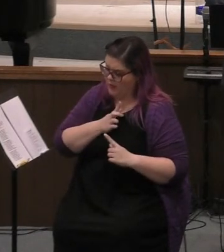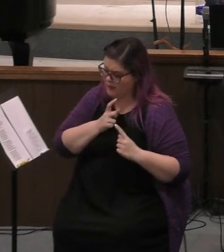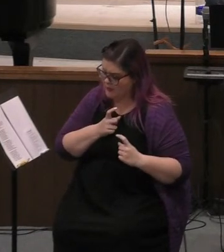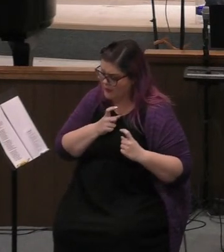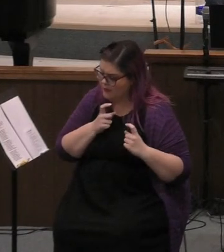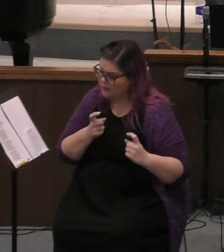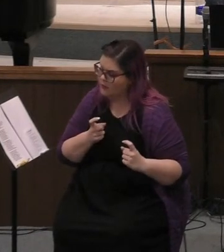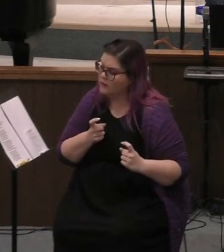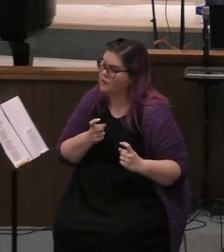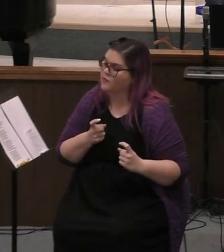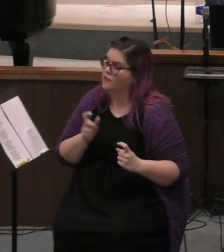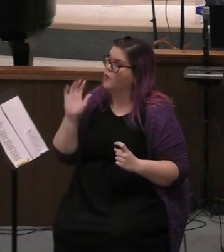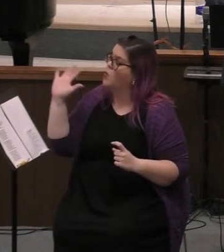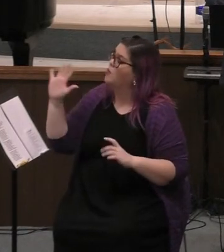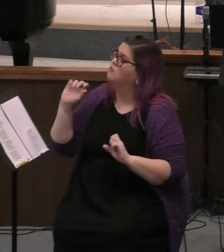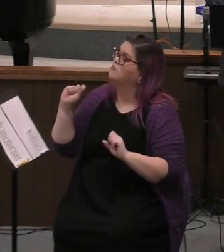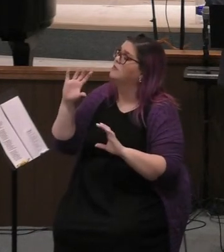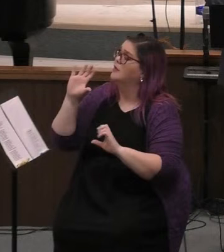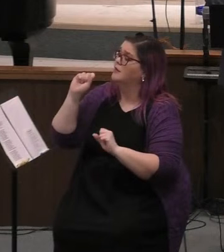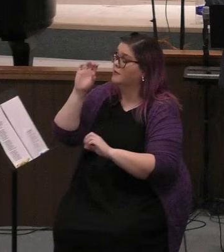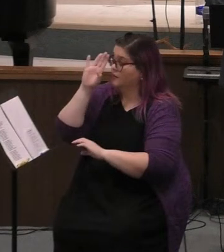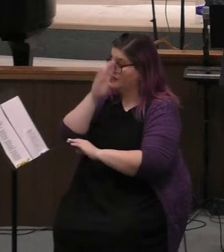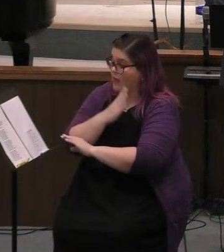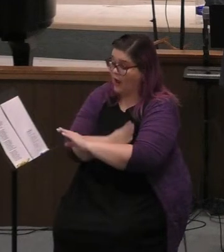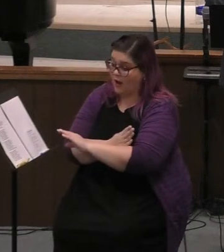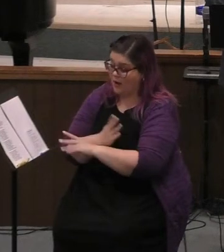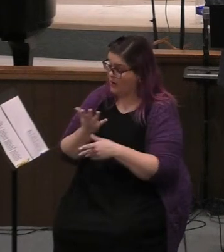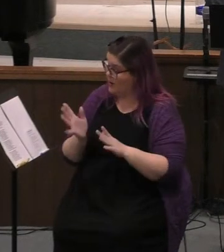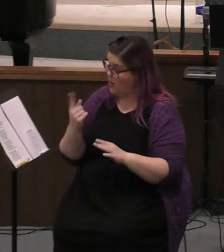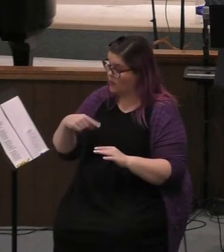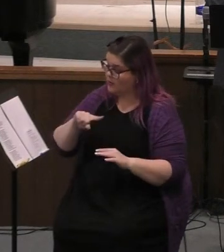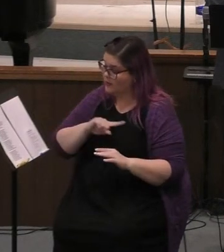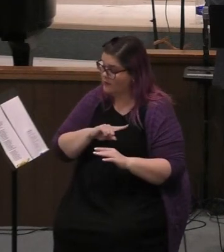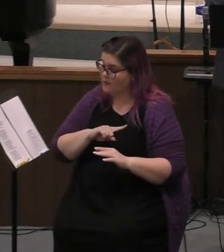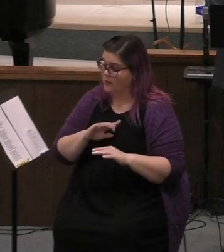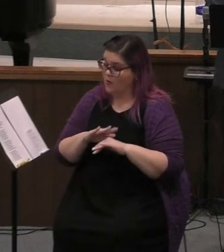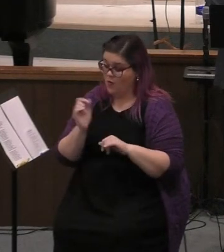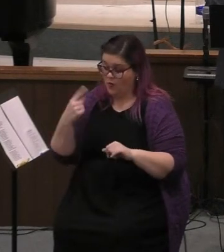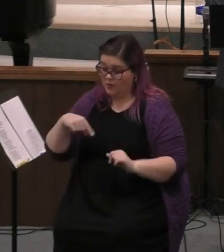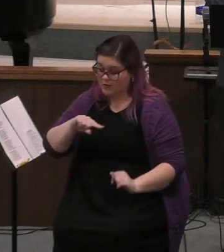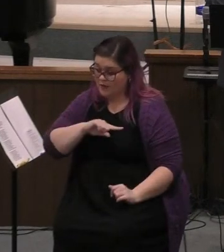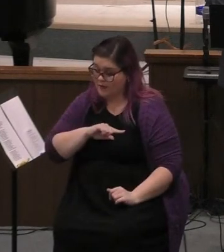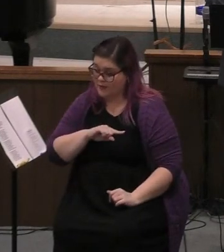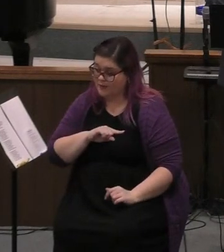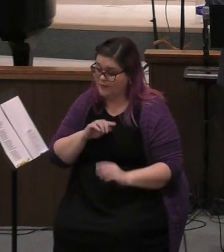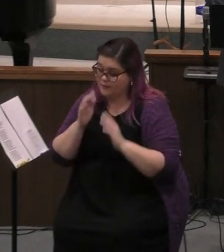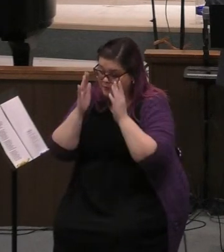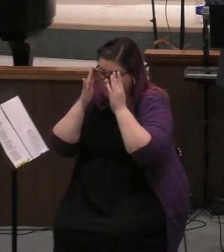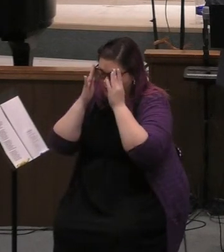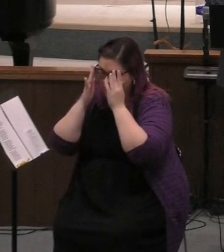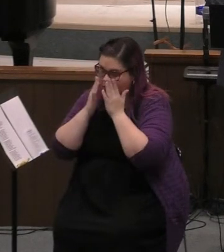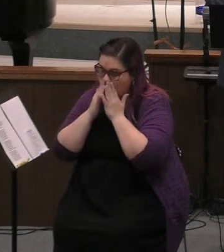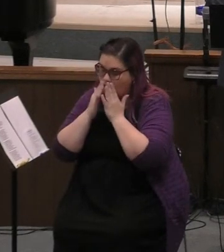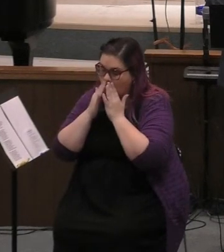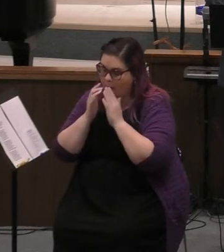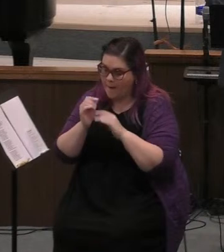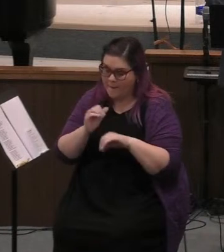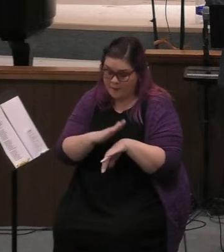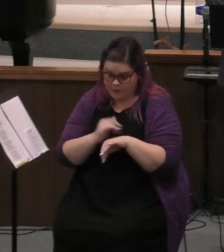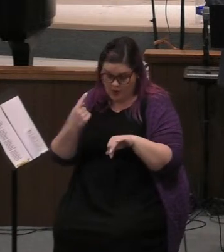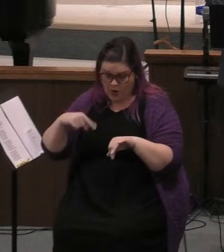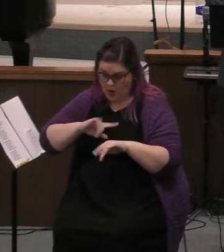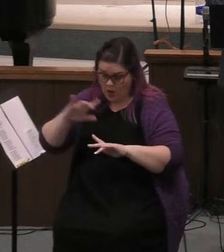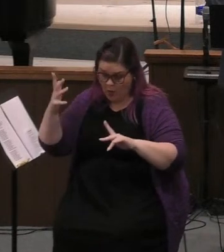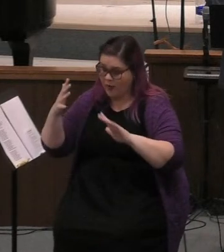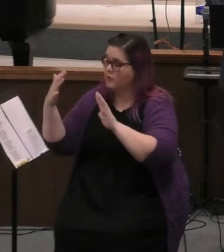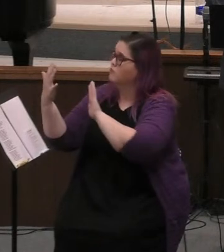And you've given us your amazing Son who allows us and calls us to be a child of yours,